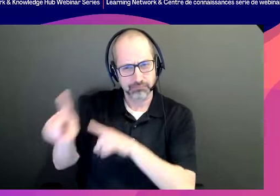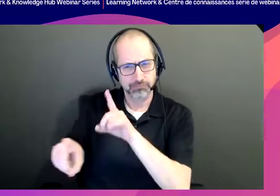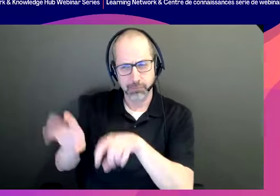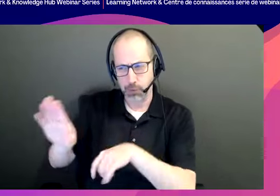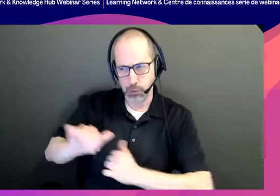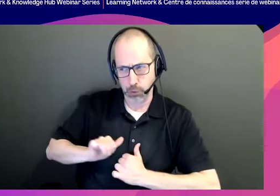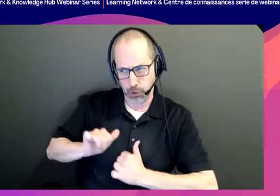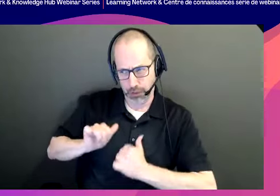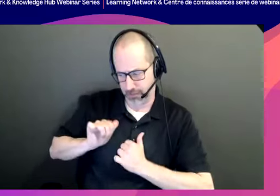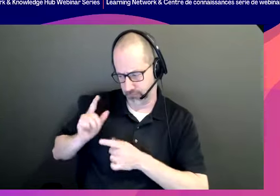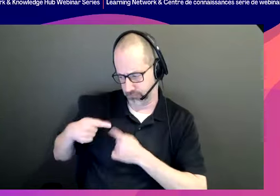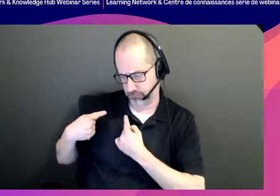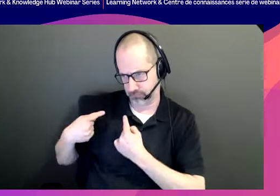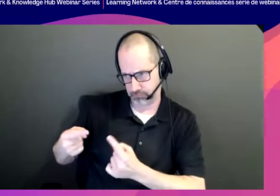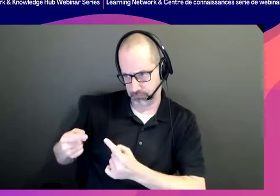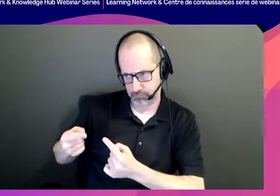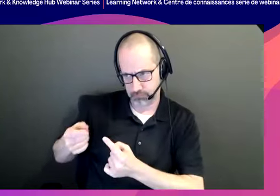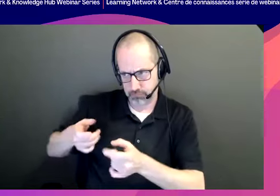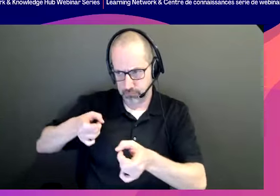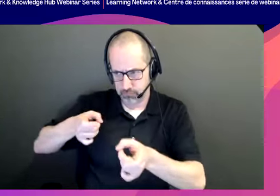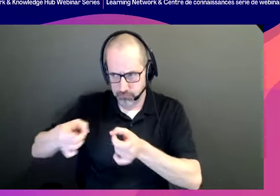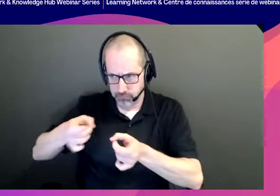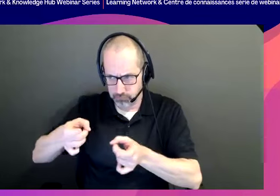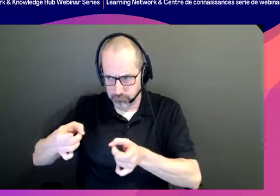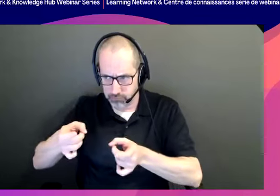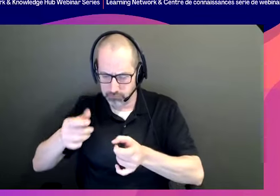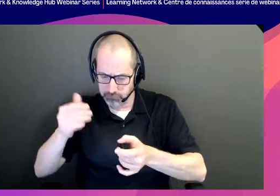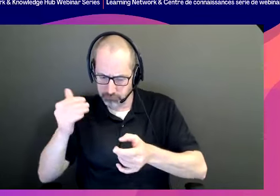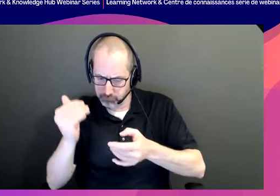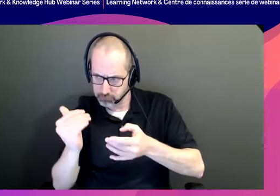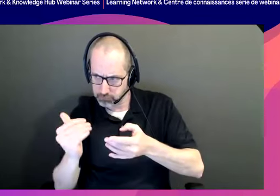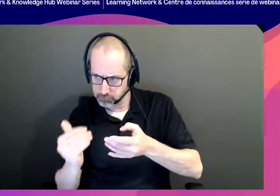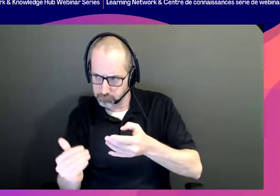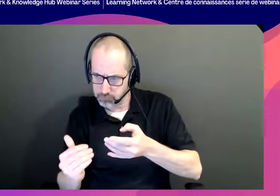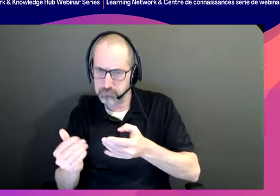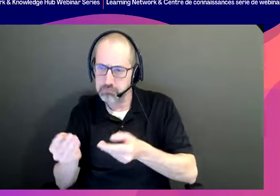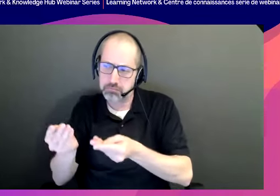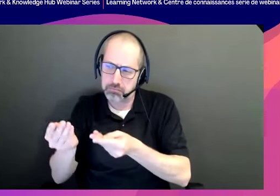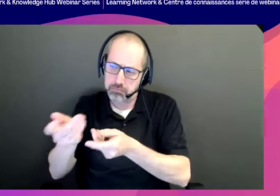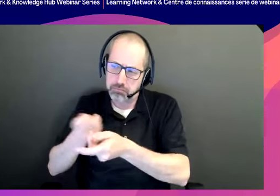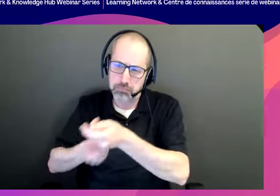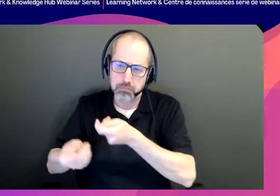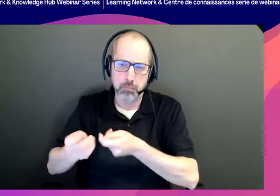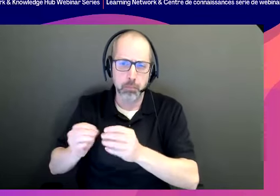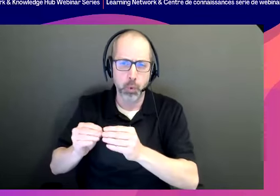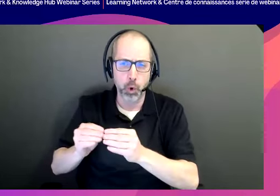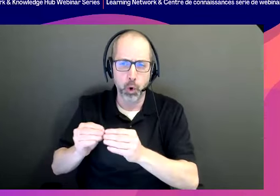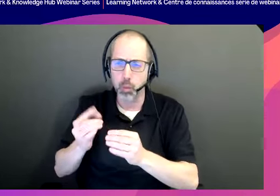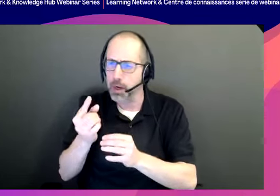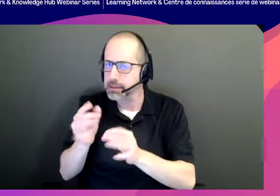Just tell me more about those steps you were able to manage to do. Just let me know what one simple step had